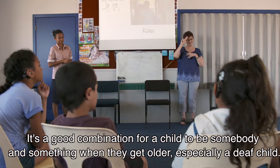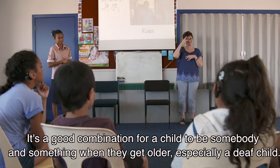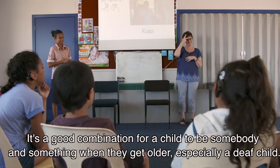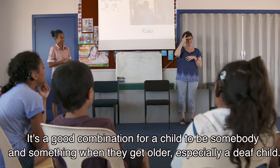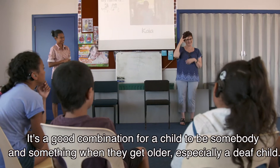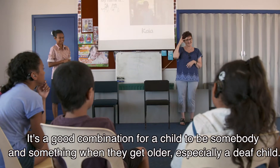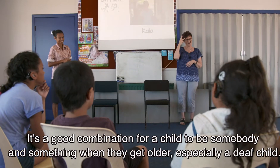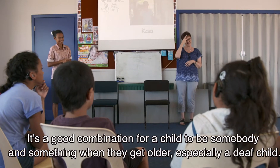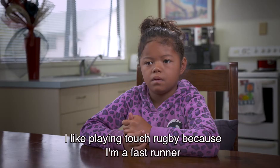deaf child.